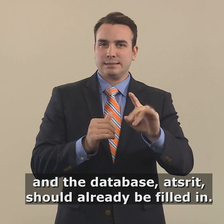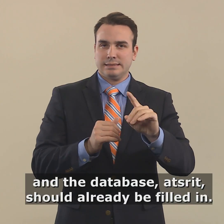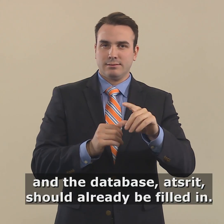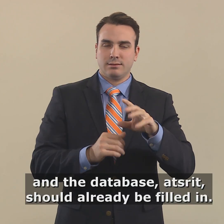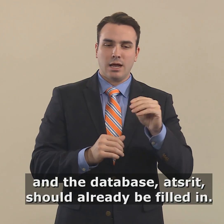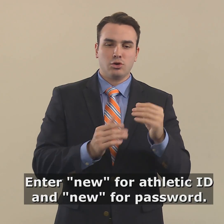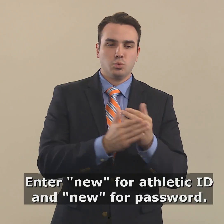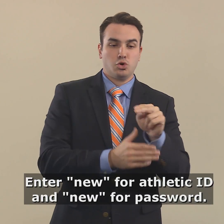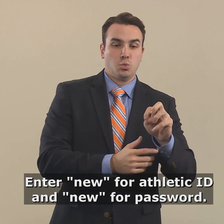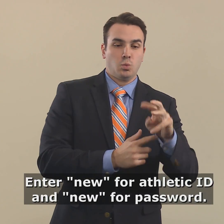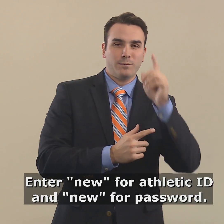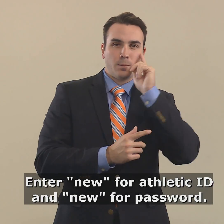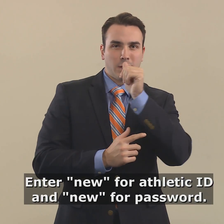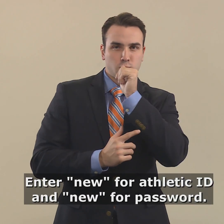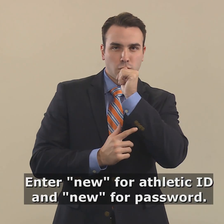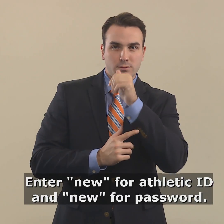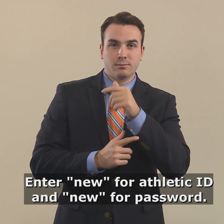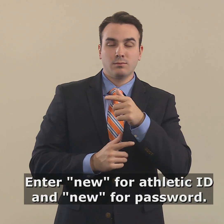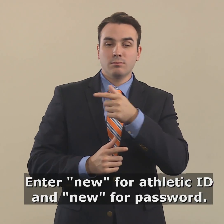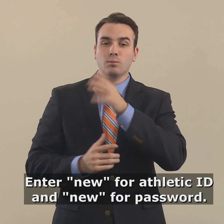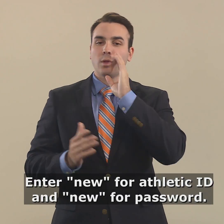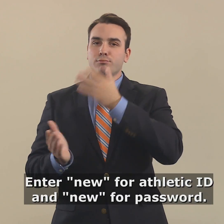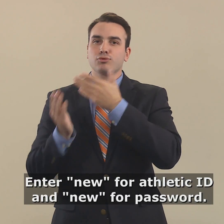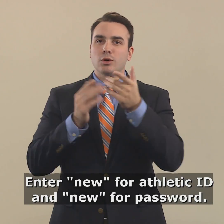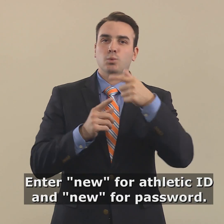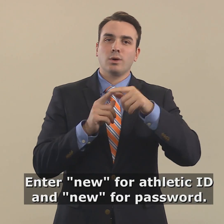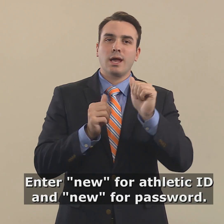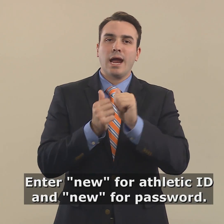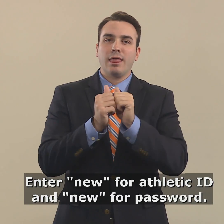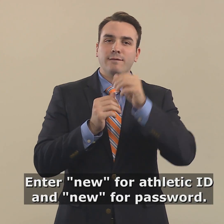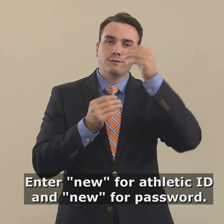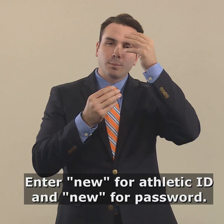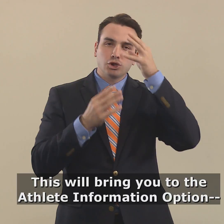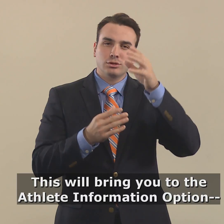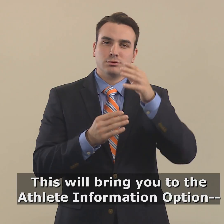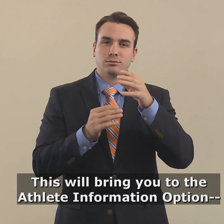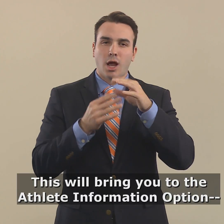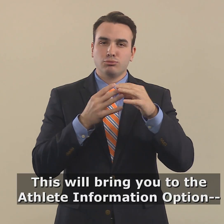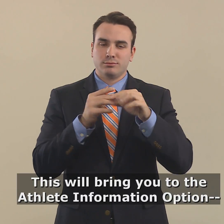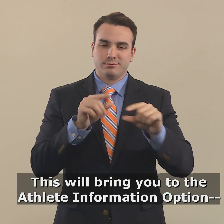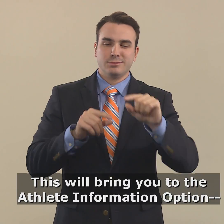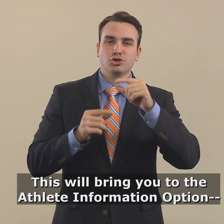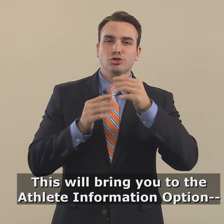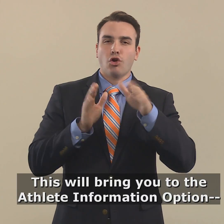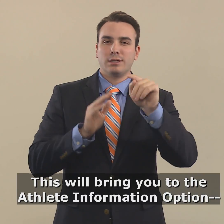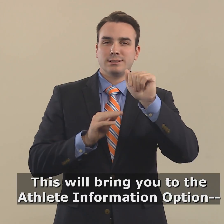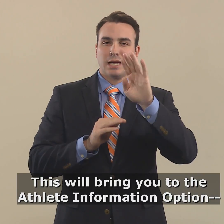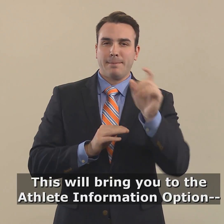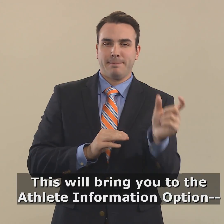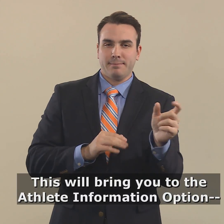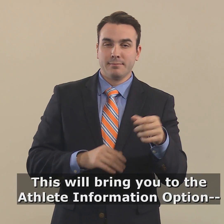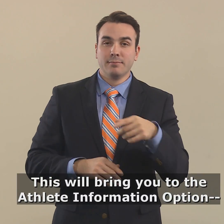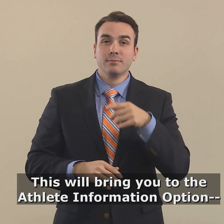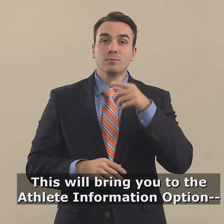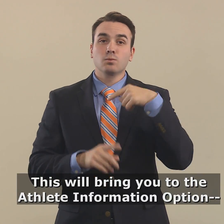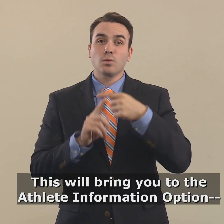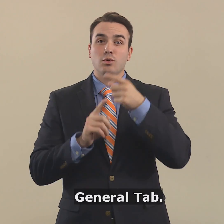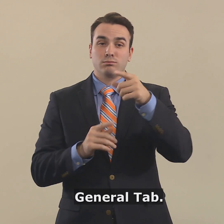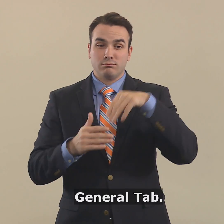Enter new for athletic ID and new for password. This will bring you to the Athlete Information option, General